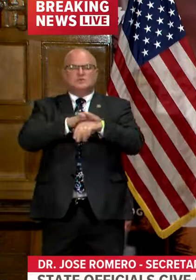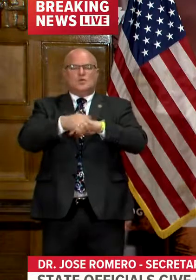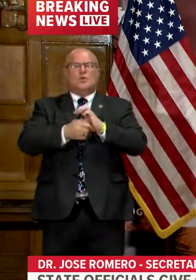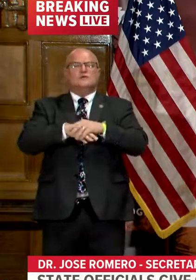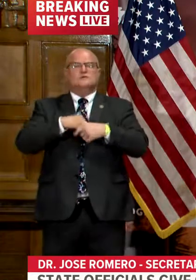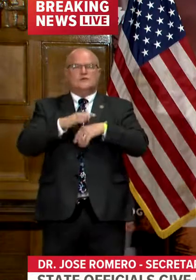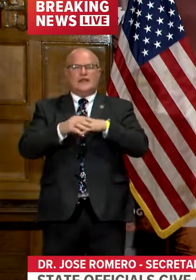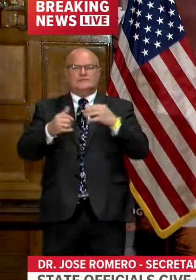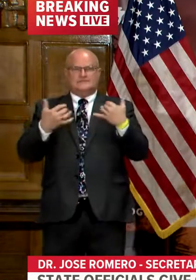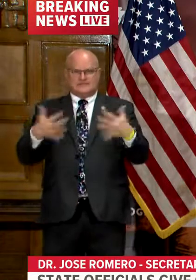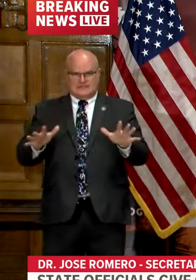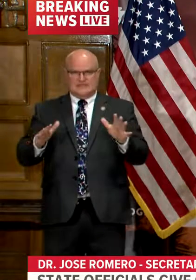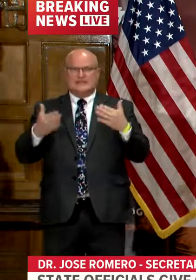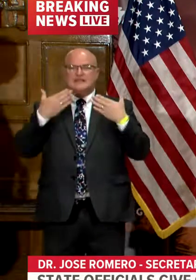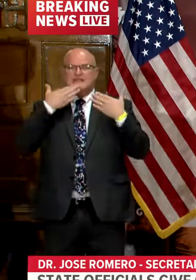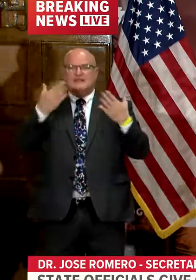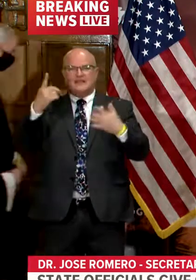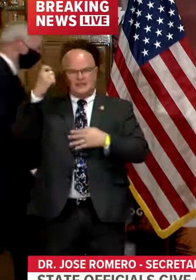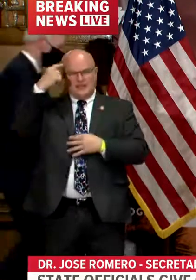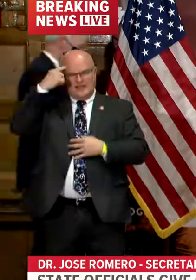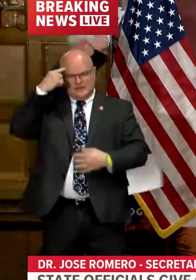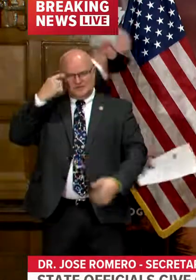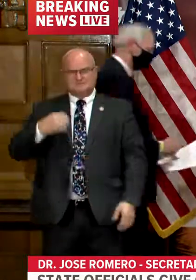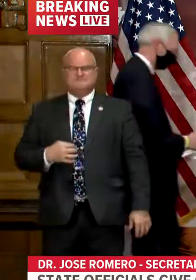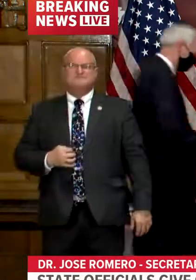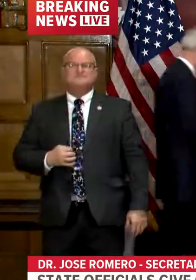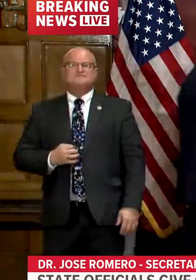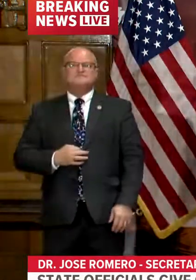with that, I'll turn it back over to the governor. Thank you, sir.